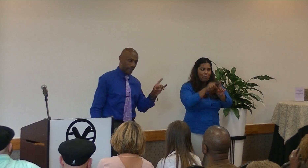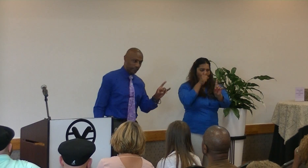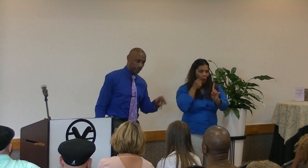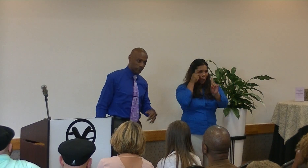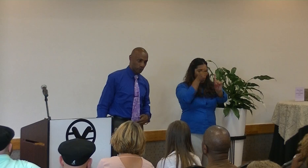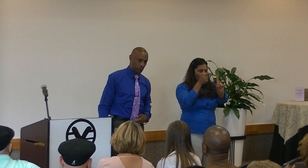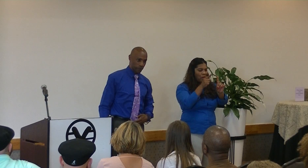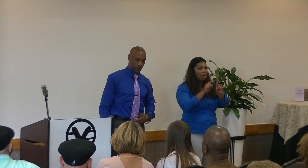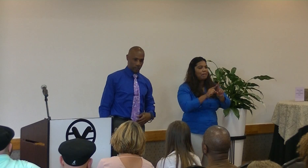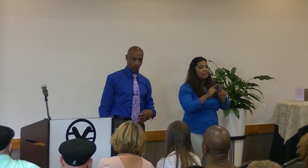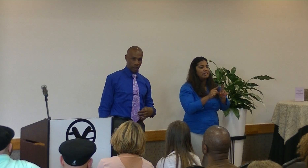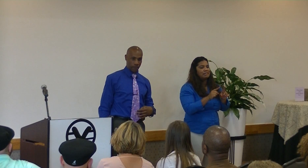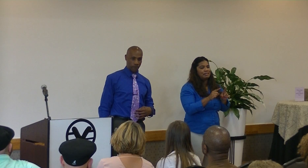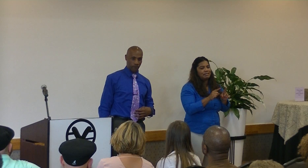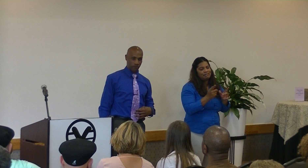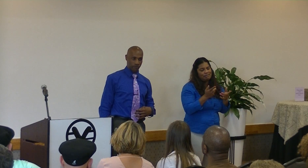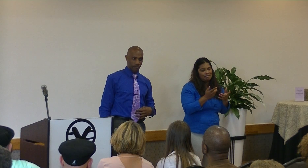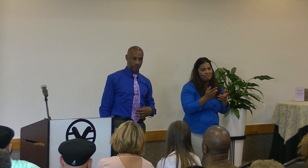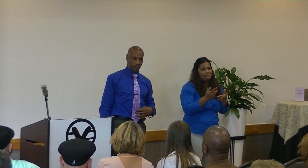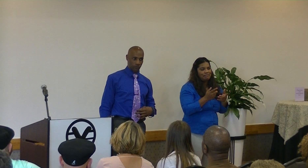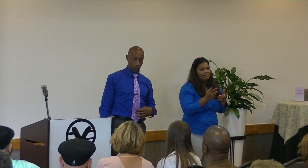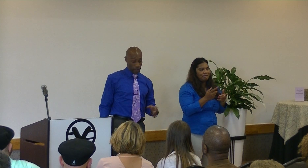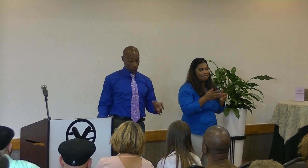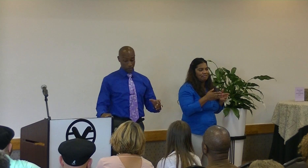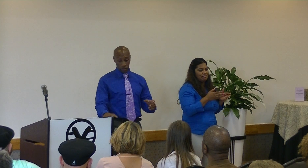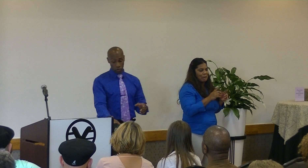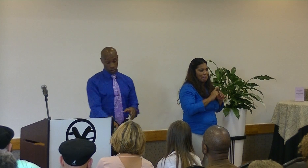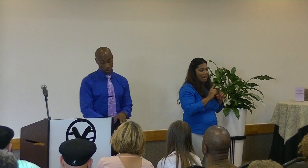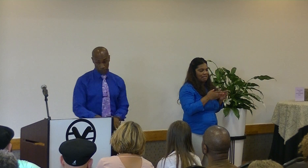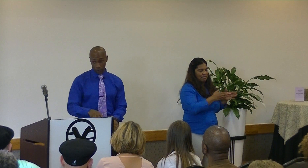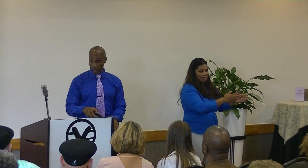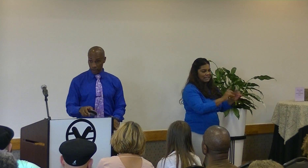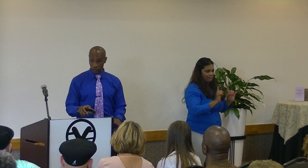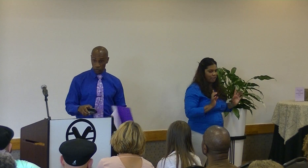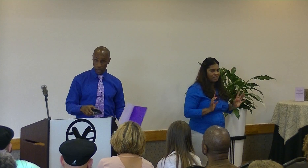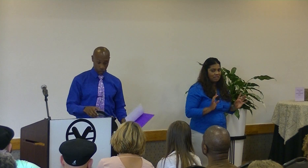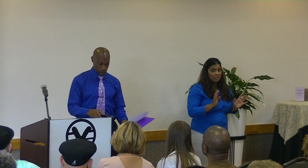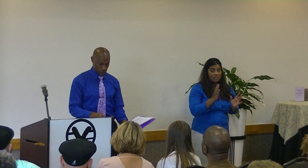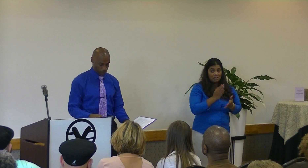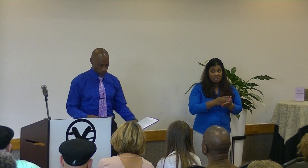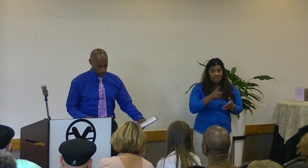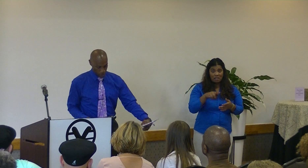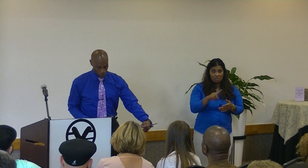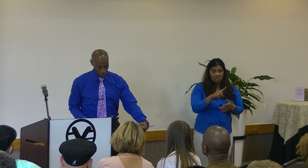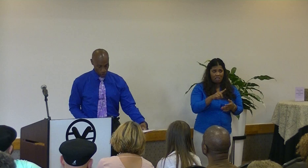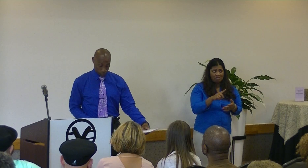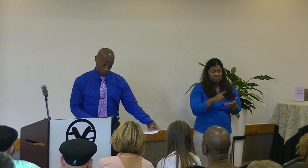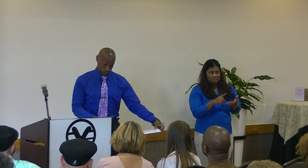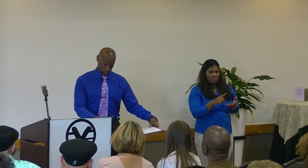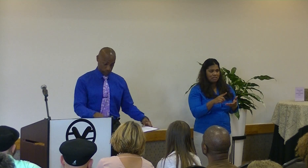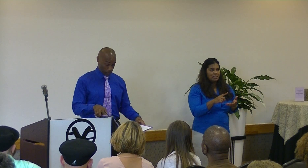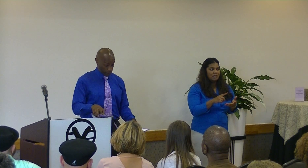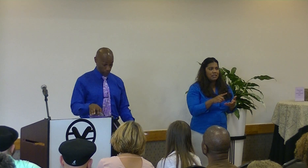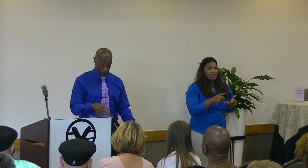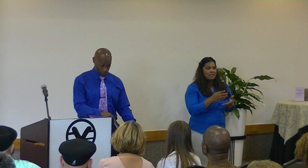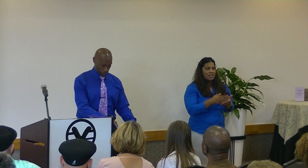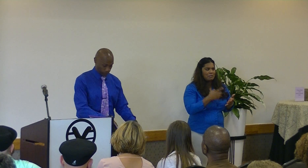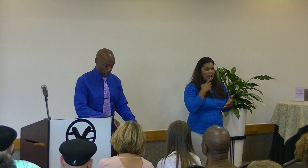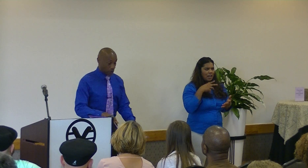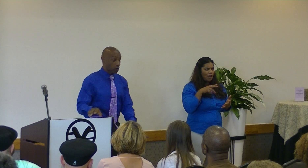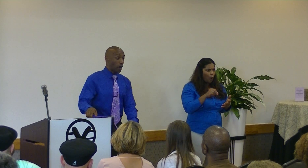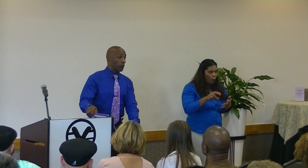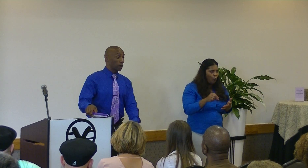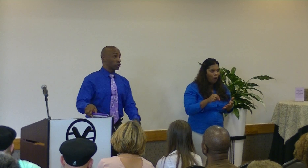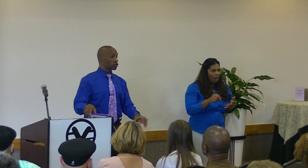a slightly different route, if that's okay. Okay, I just want to make sure. Some people are like, no, you can't change up. So, well, they